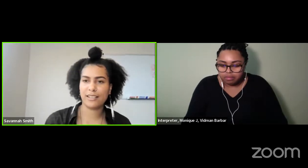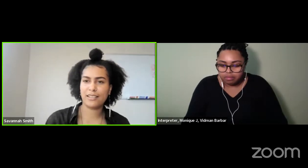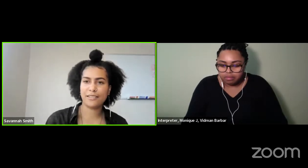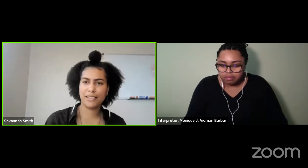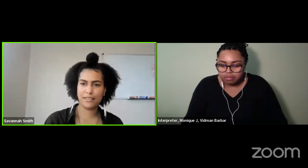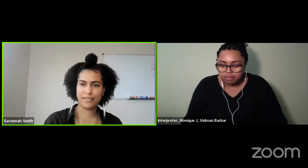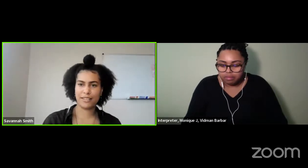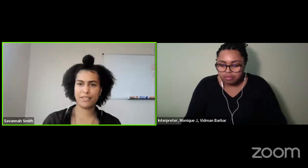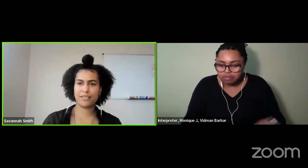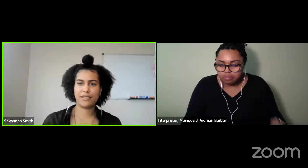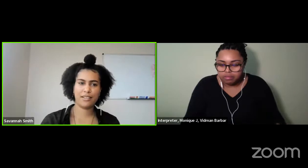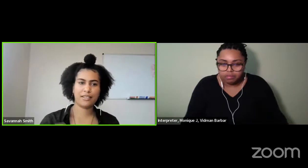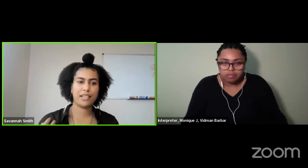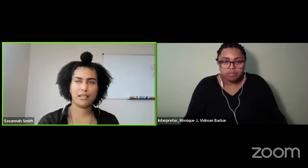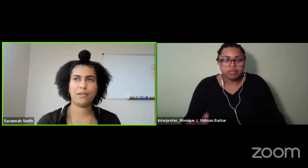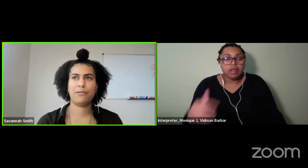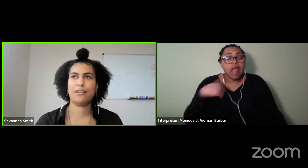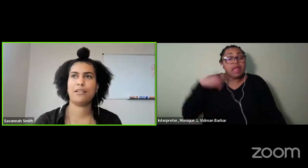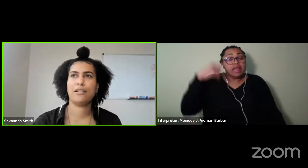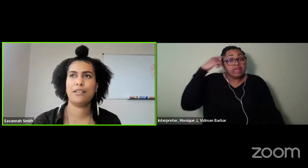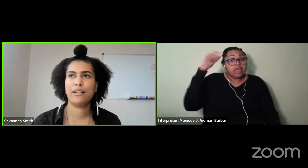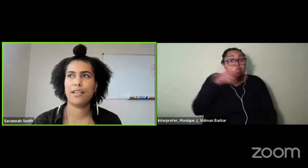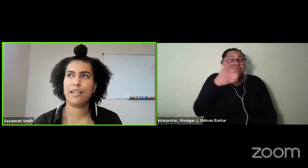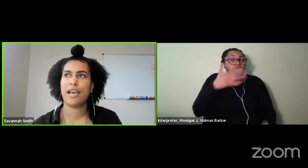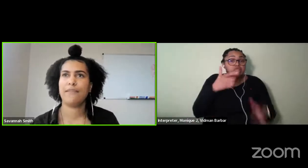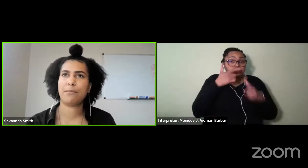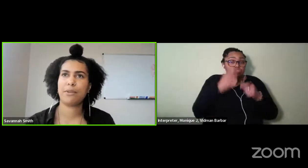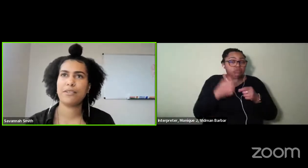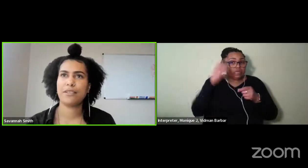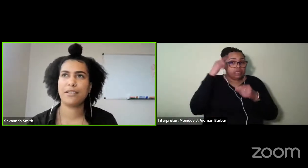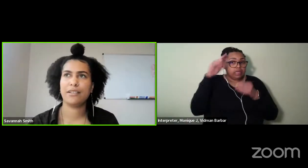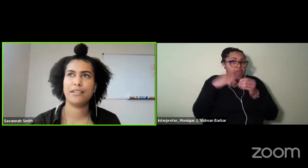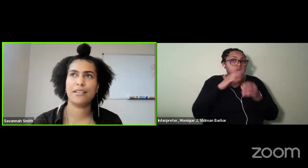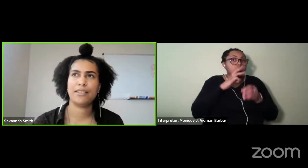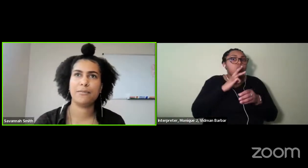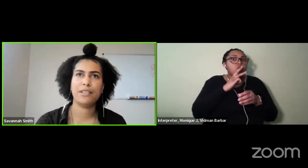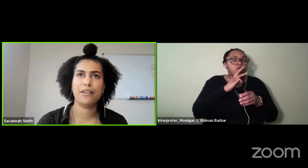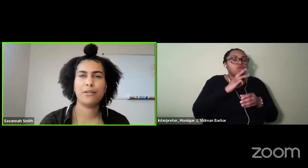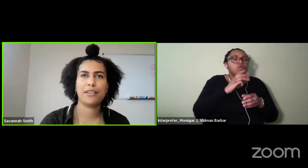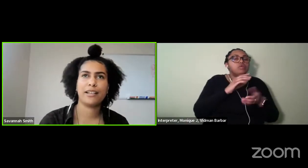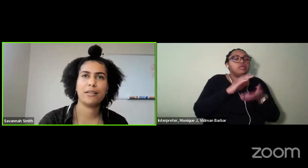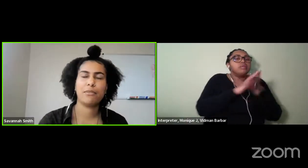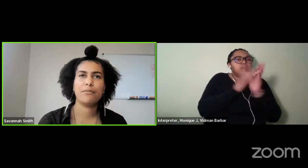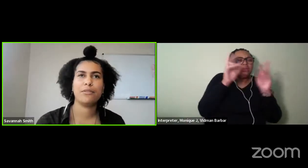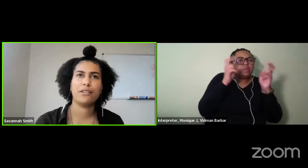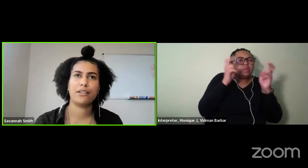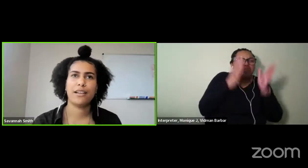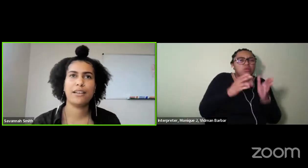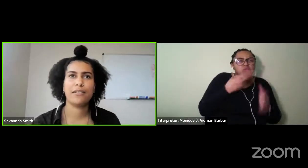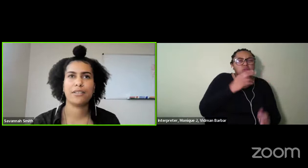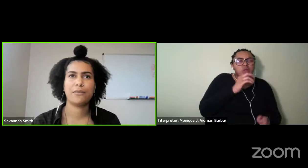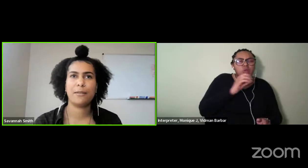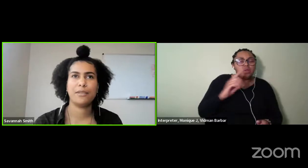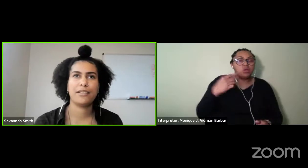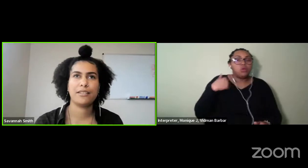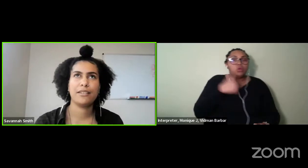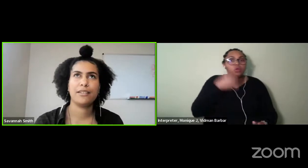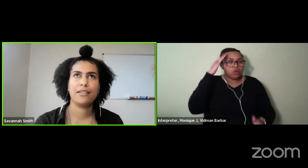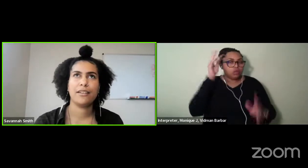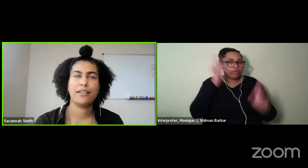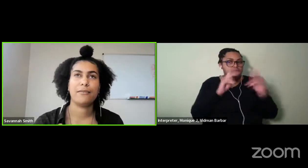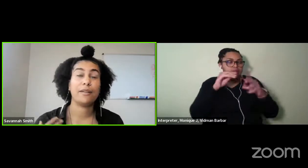And I think another thing that's like interesting thinking about water having personhood is, we know with like the people in our lives, like